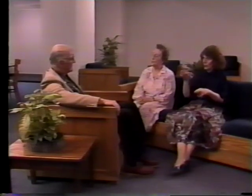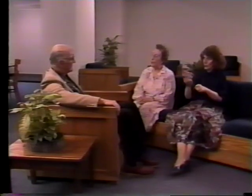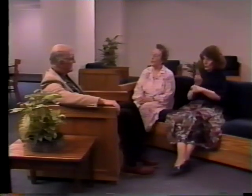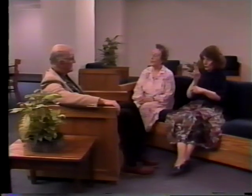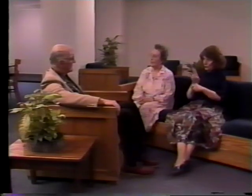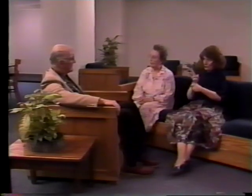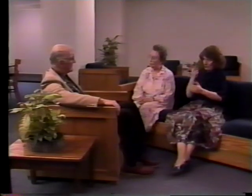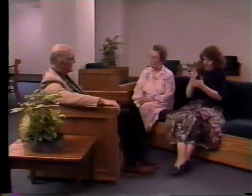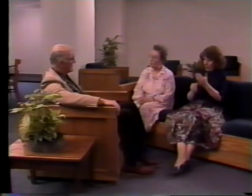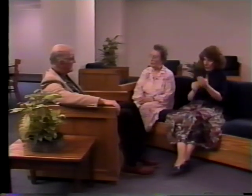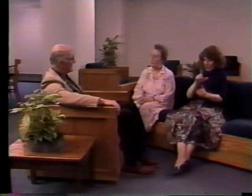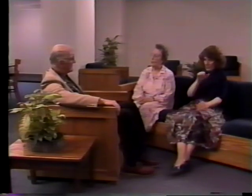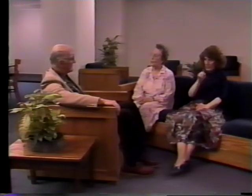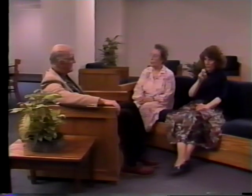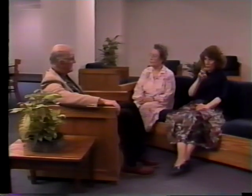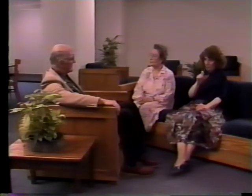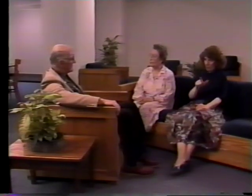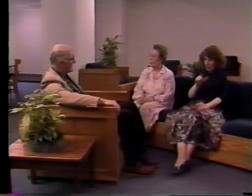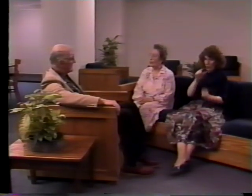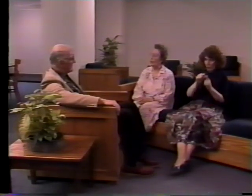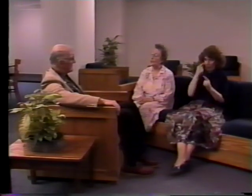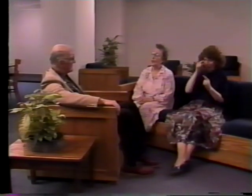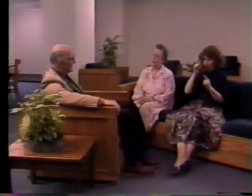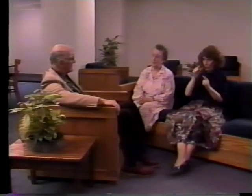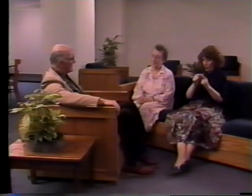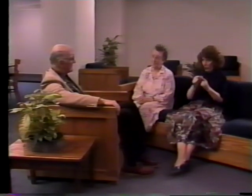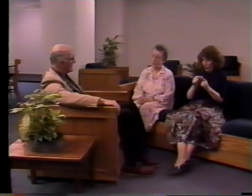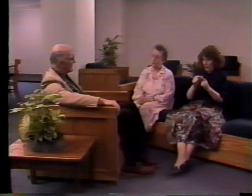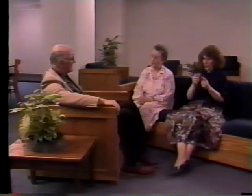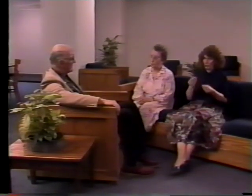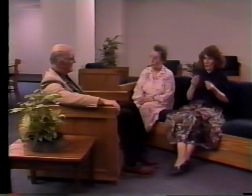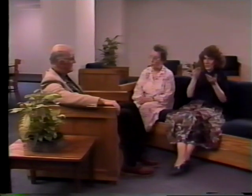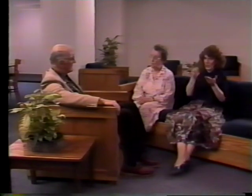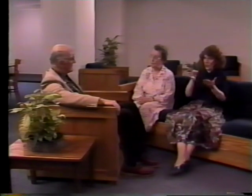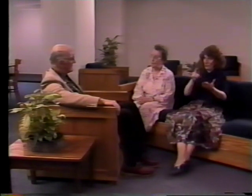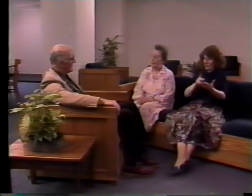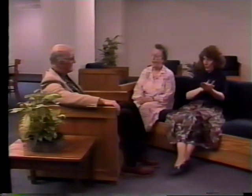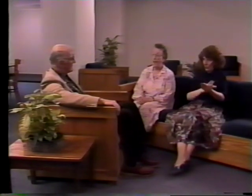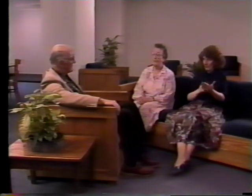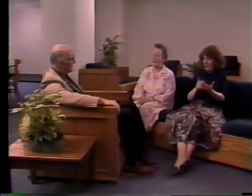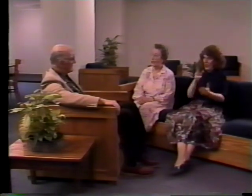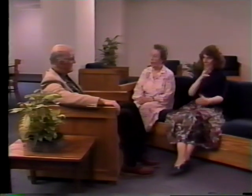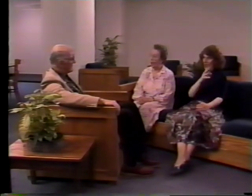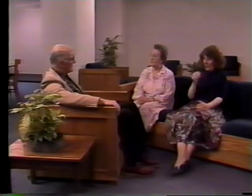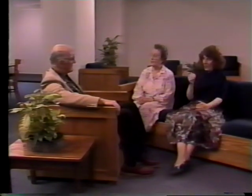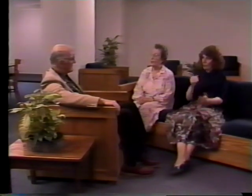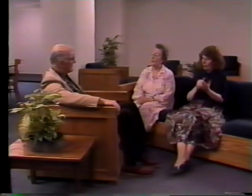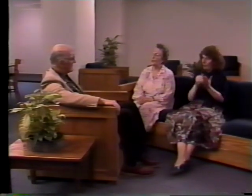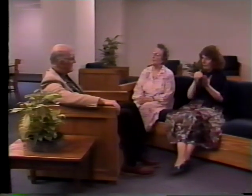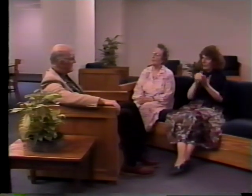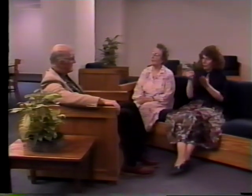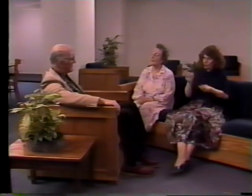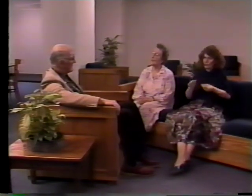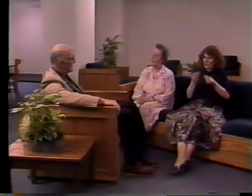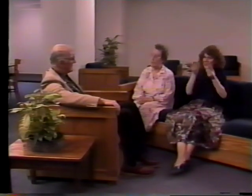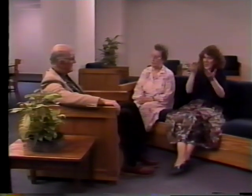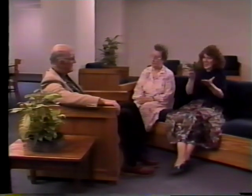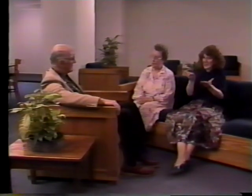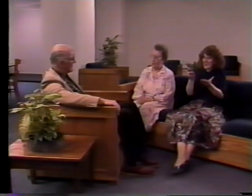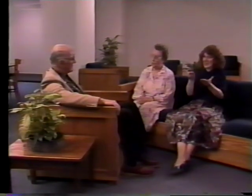both a literal, word-for-word presentation of a poem, and then often presented it again